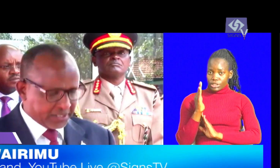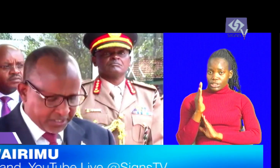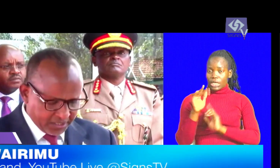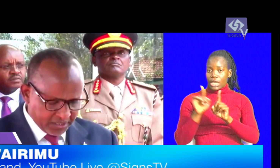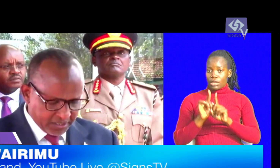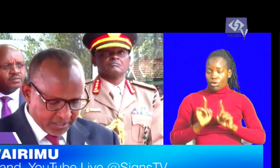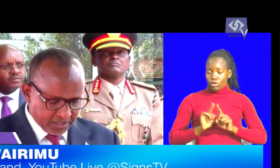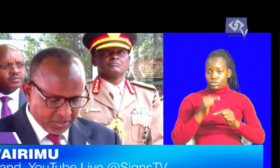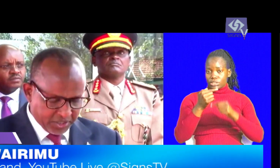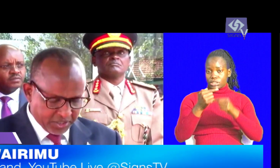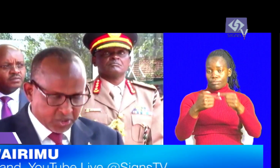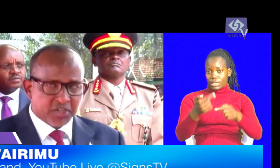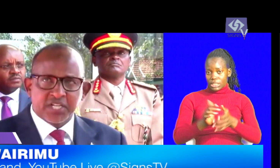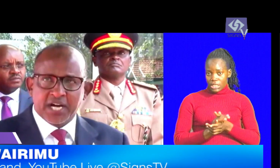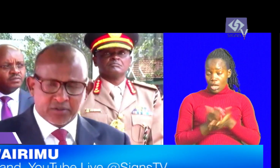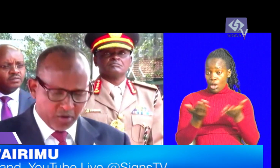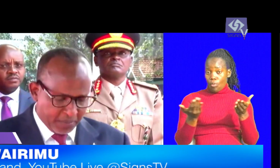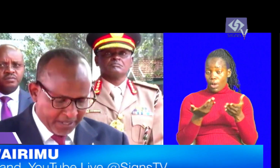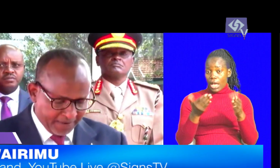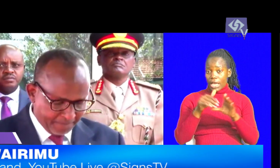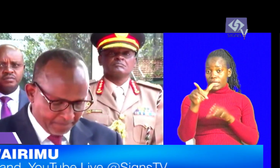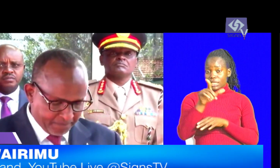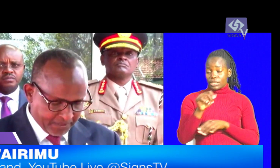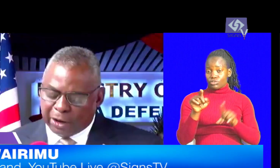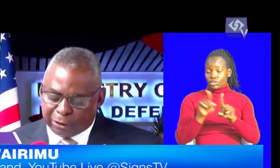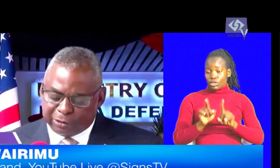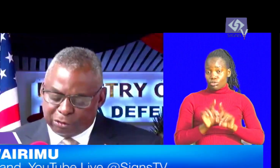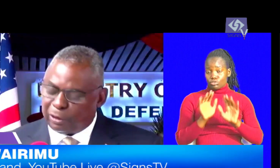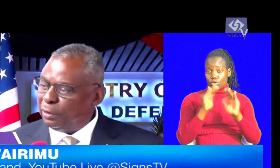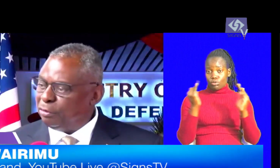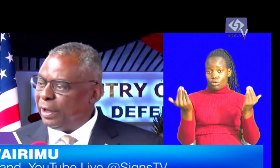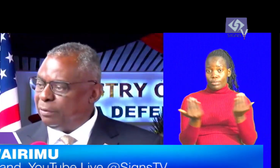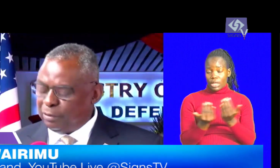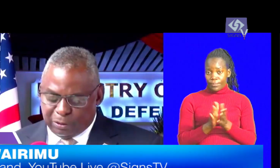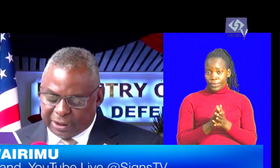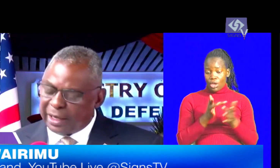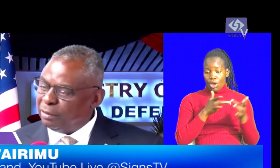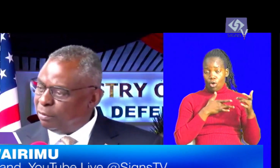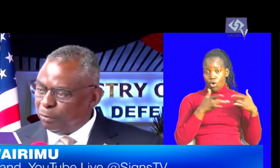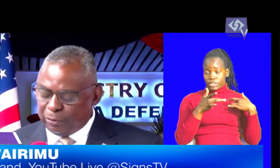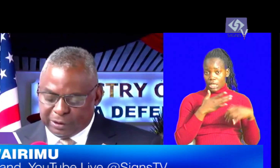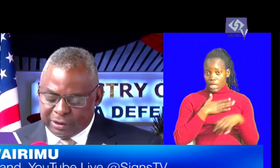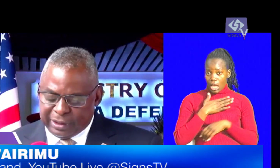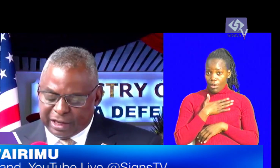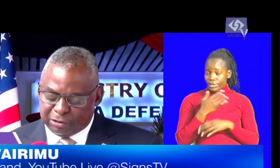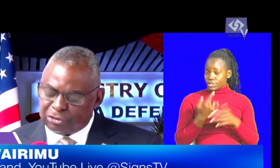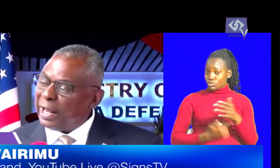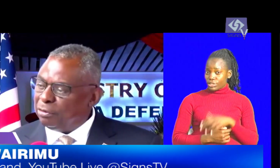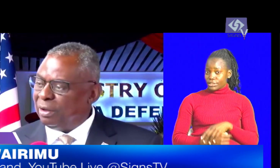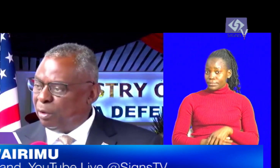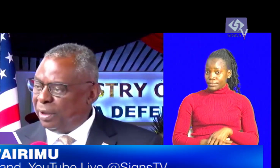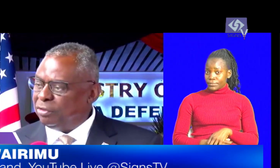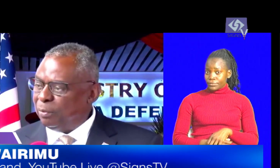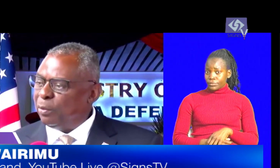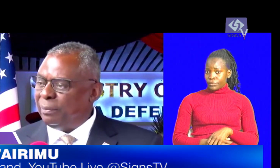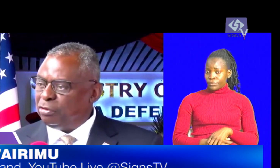stability in the region and globally. Our concern is that, again, we have established some momentum. We want to make